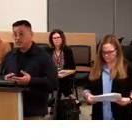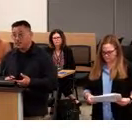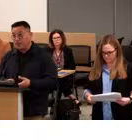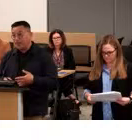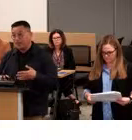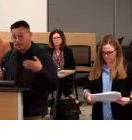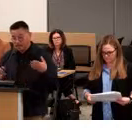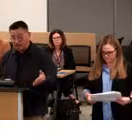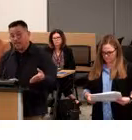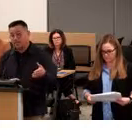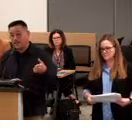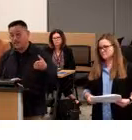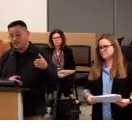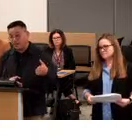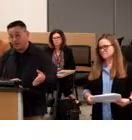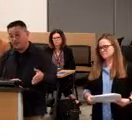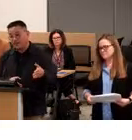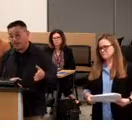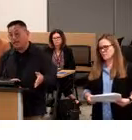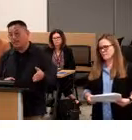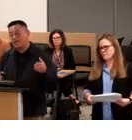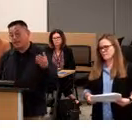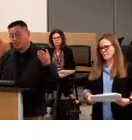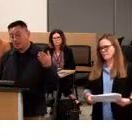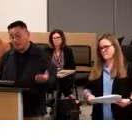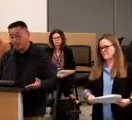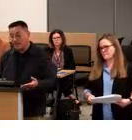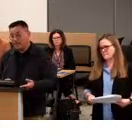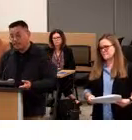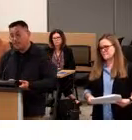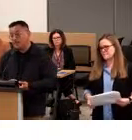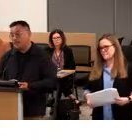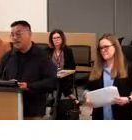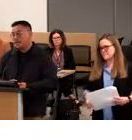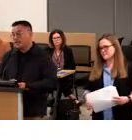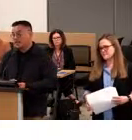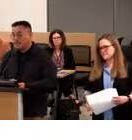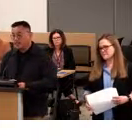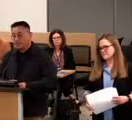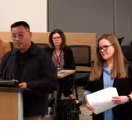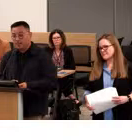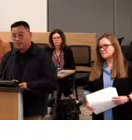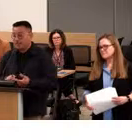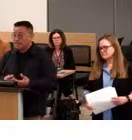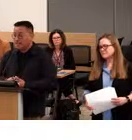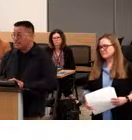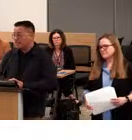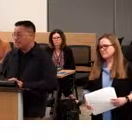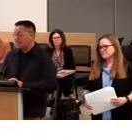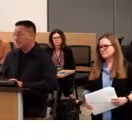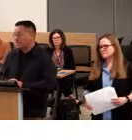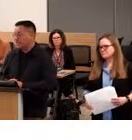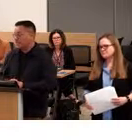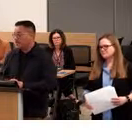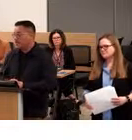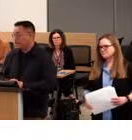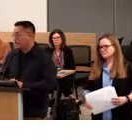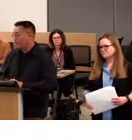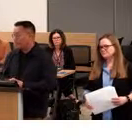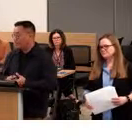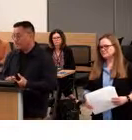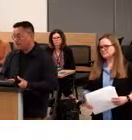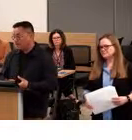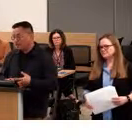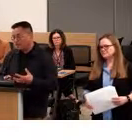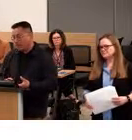student voice and that intentionality point that I was saying. Like when you invite students to the table, it really changes everything. And it really helps